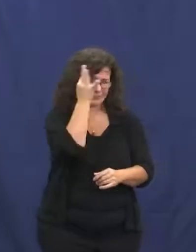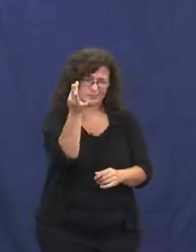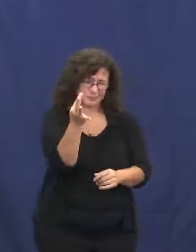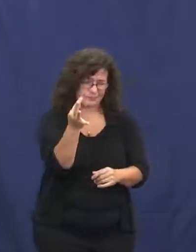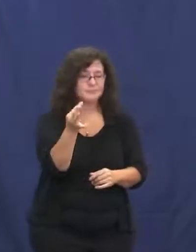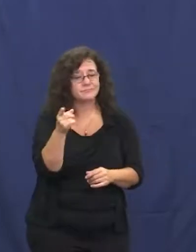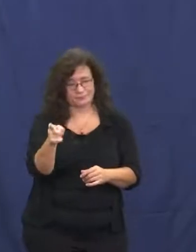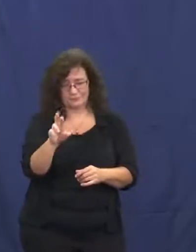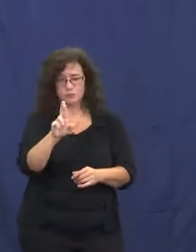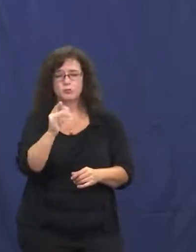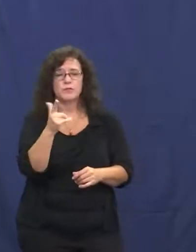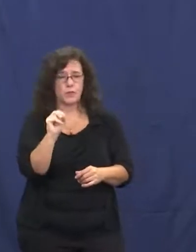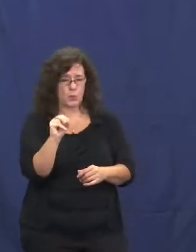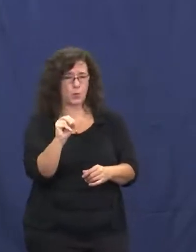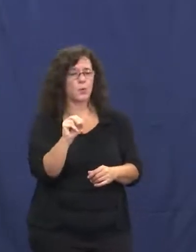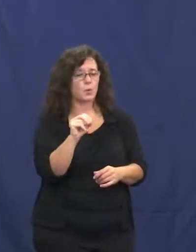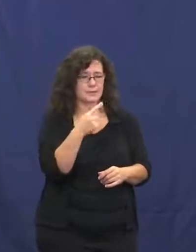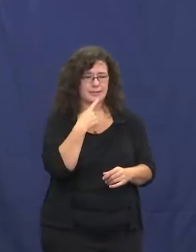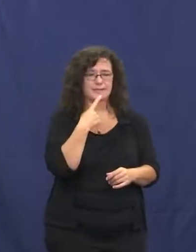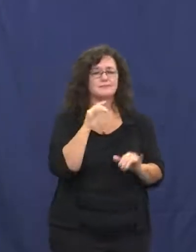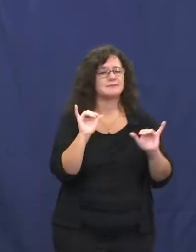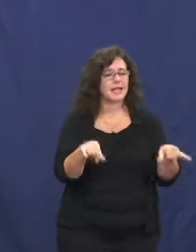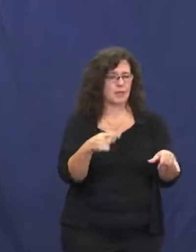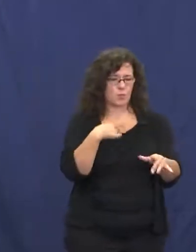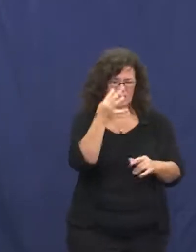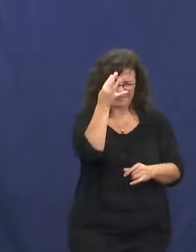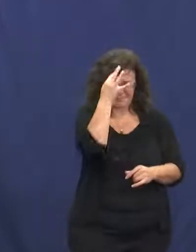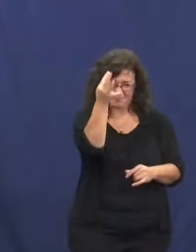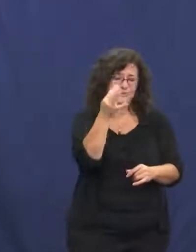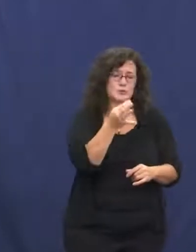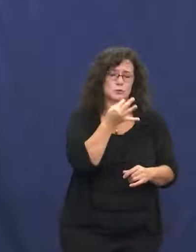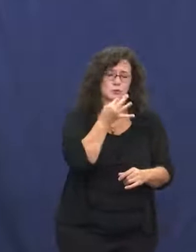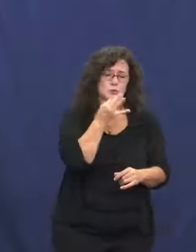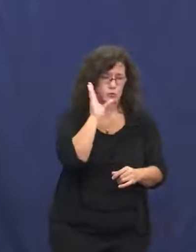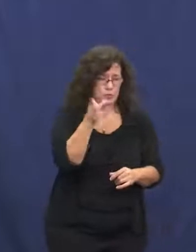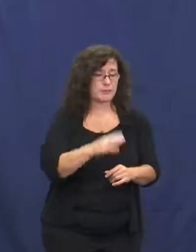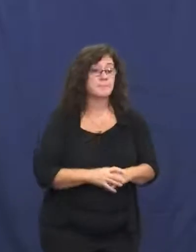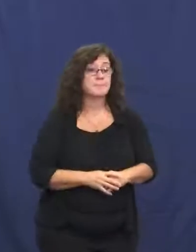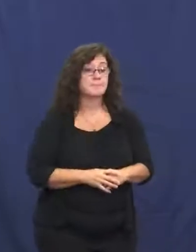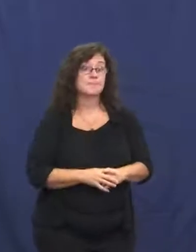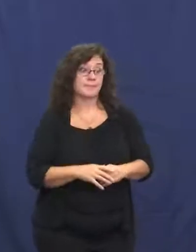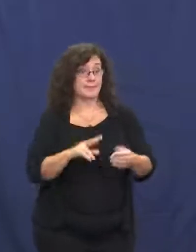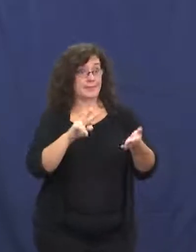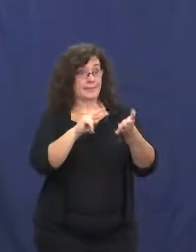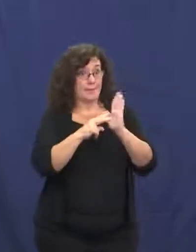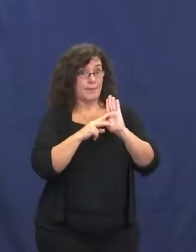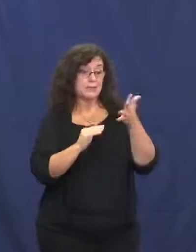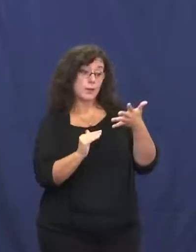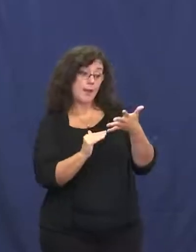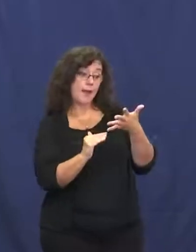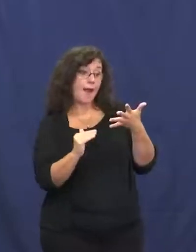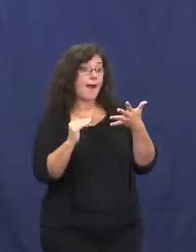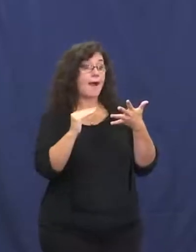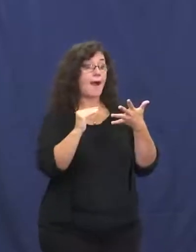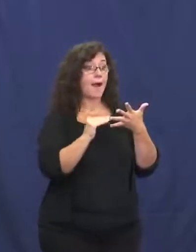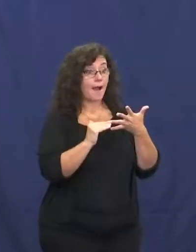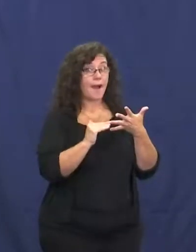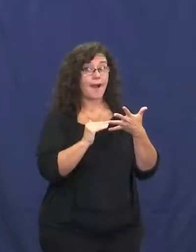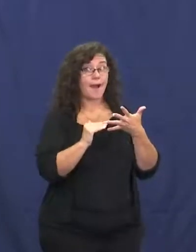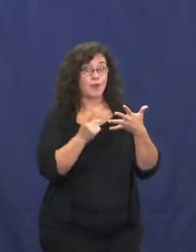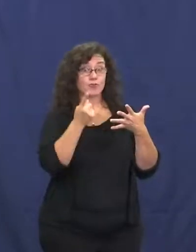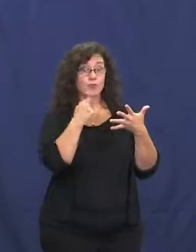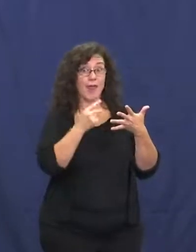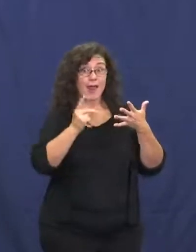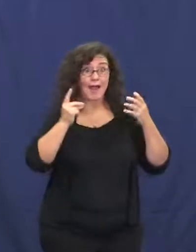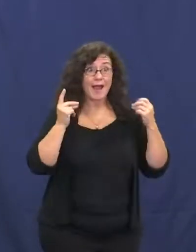there very soon. But I would highlight also that once we get there, once we qualify for the red tier, we still have to pause for 2 weeks. We have to hold